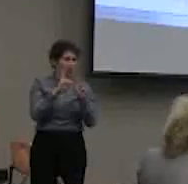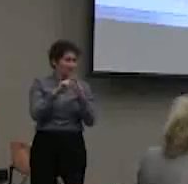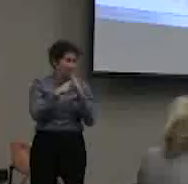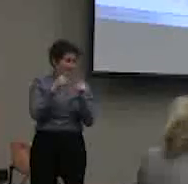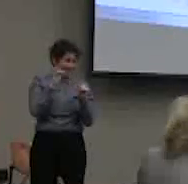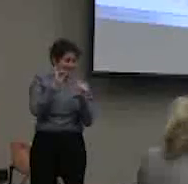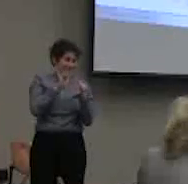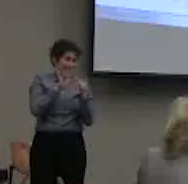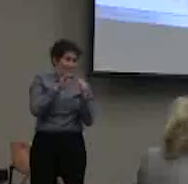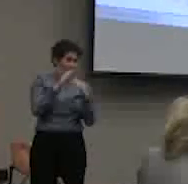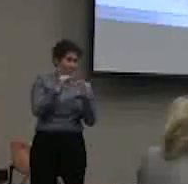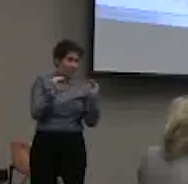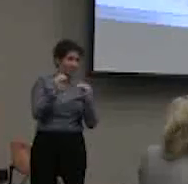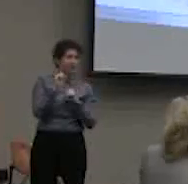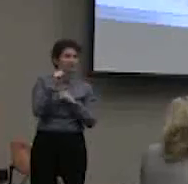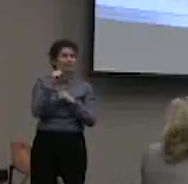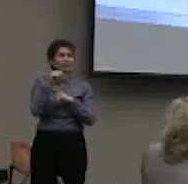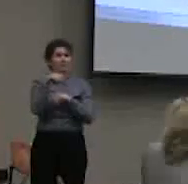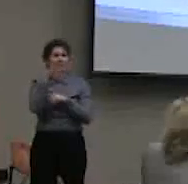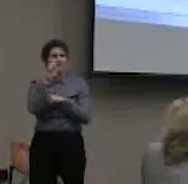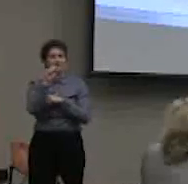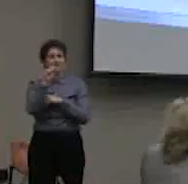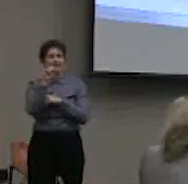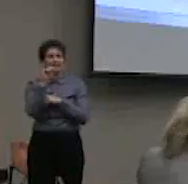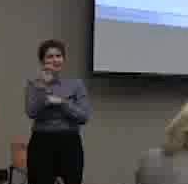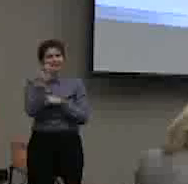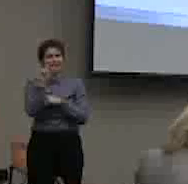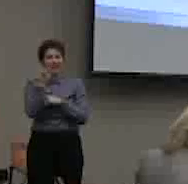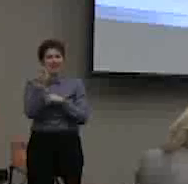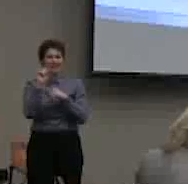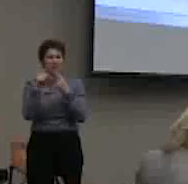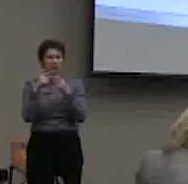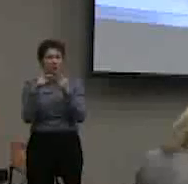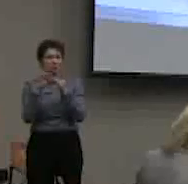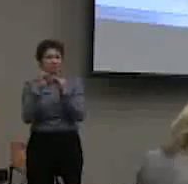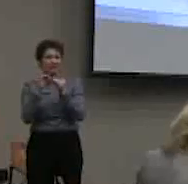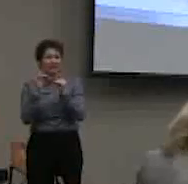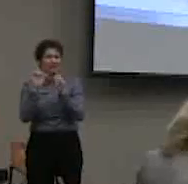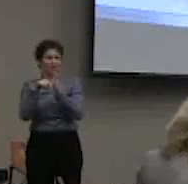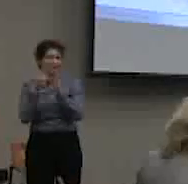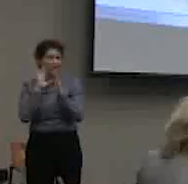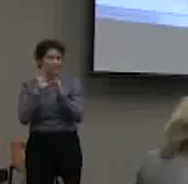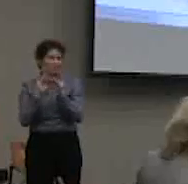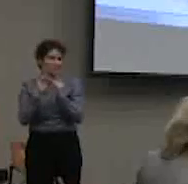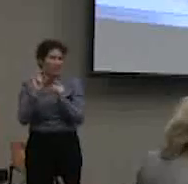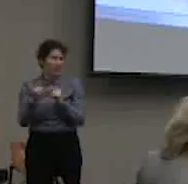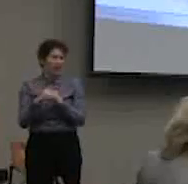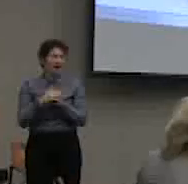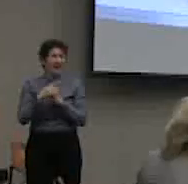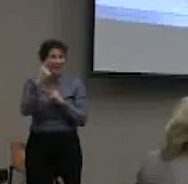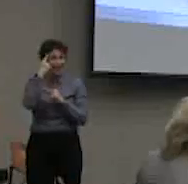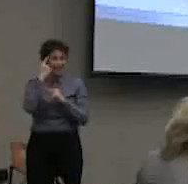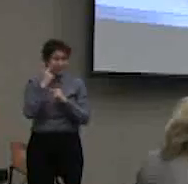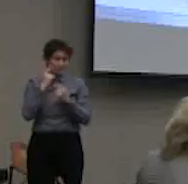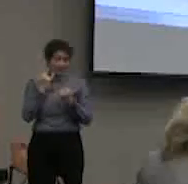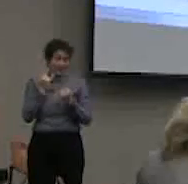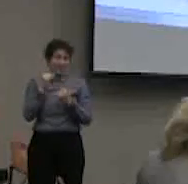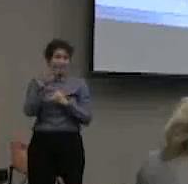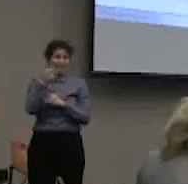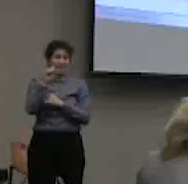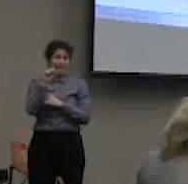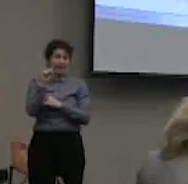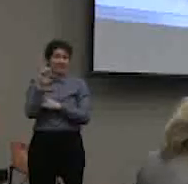and Bessie Member Davis should speak to this as well when he's speaking later. But I imagine in the near term, Bessie